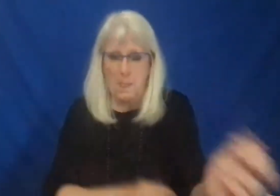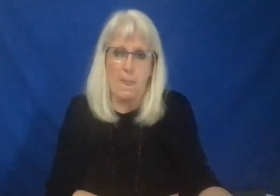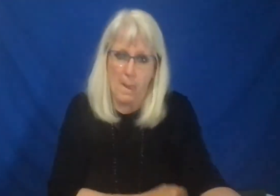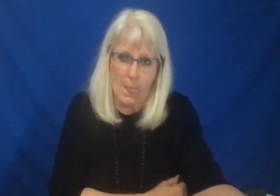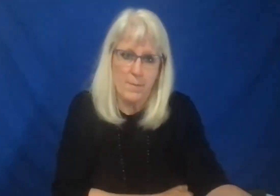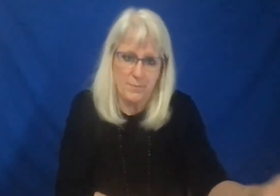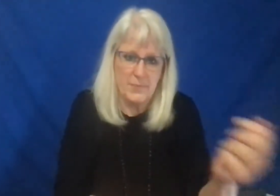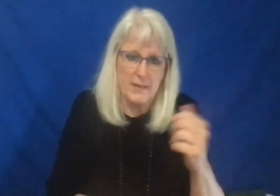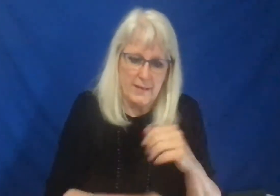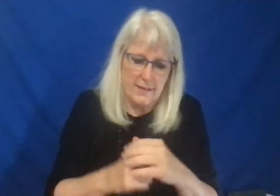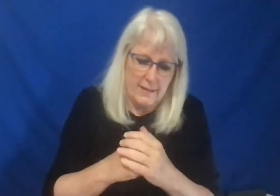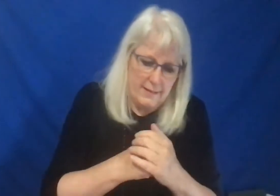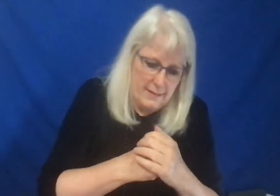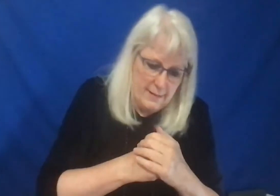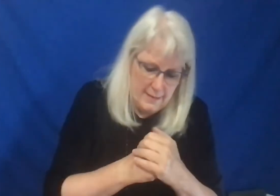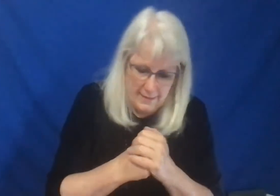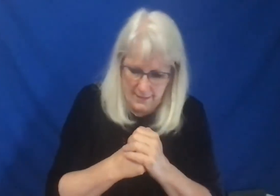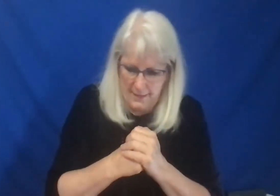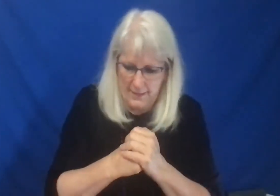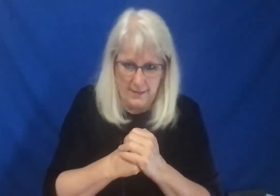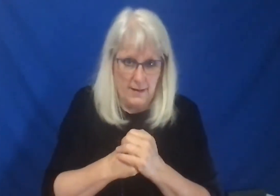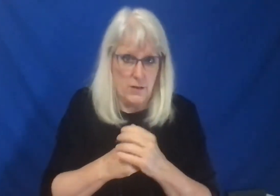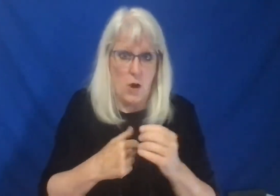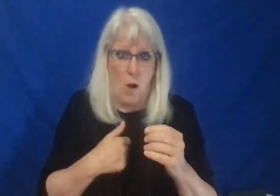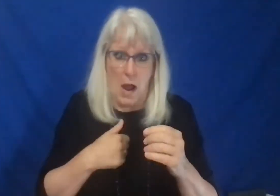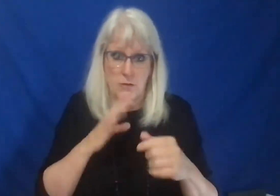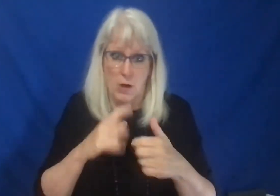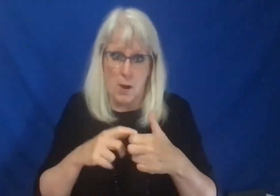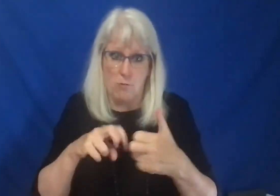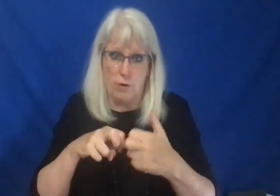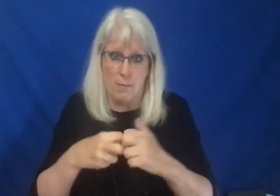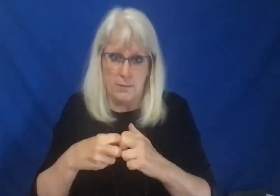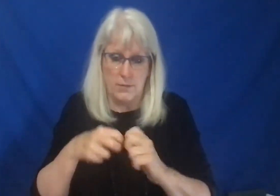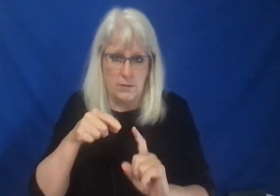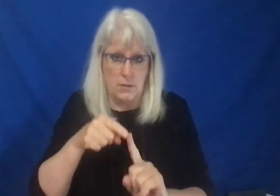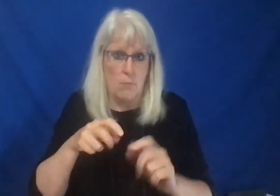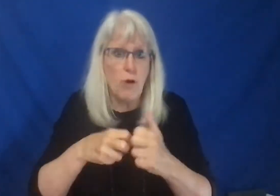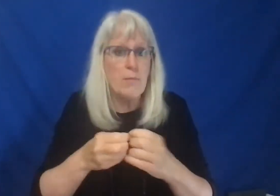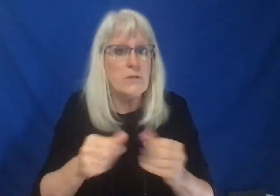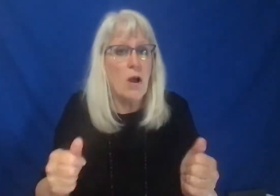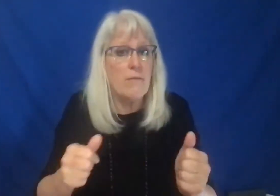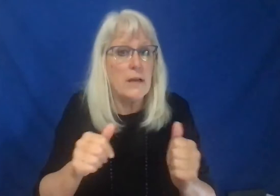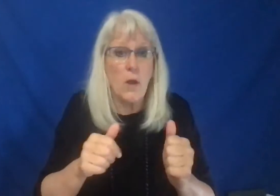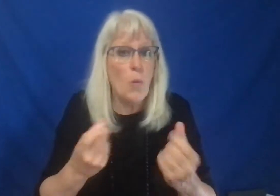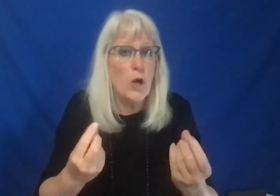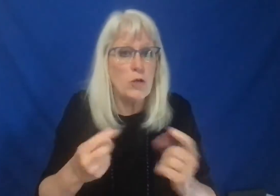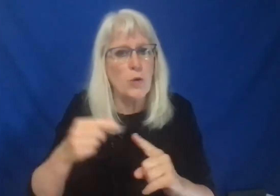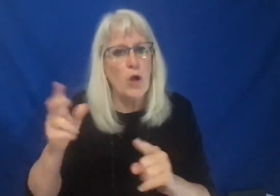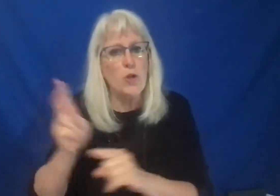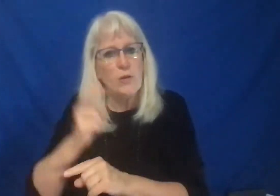things where, I talk about problems because the concepts are really good for problem solving. So this is where we kind of get into some of the places